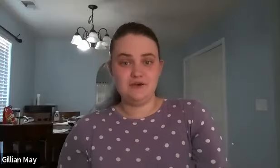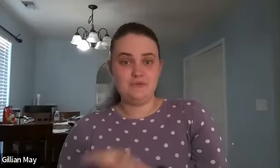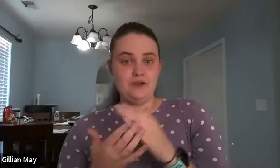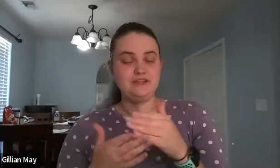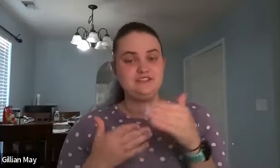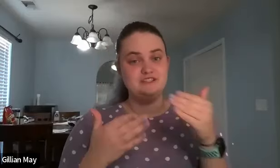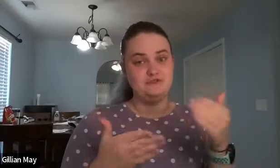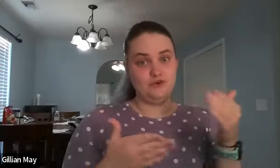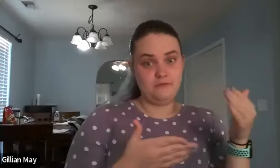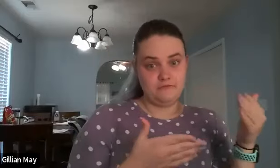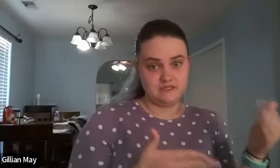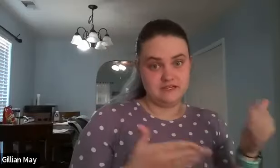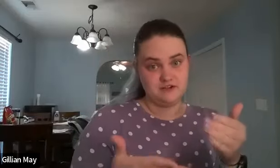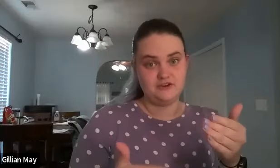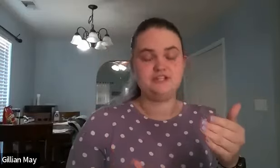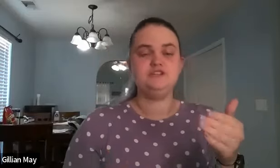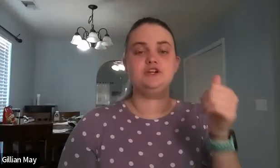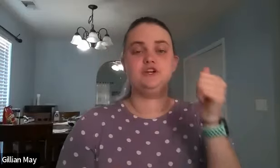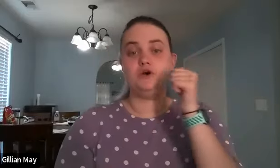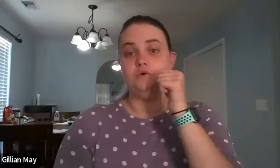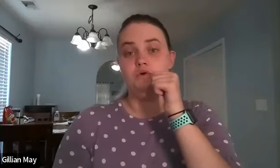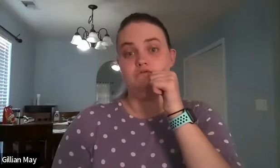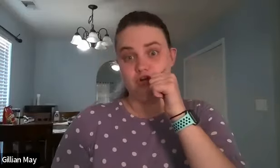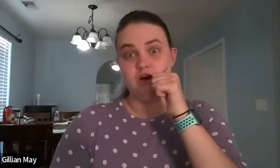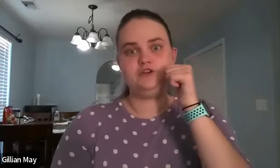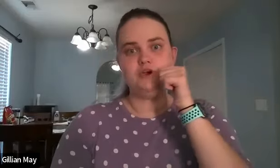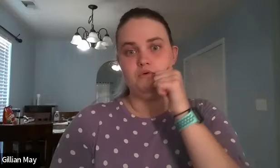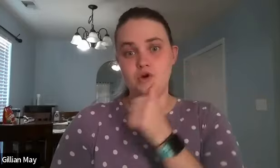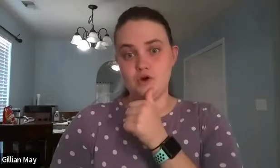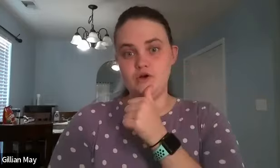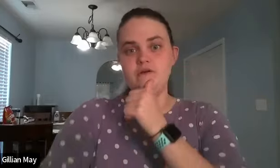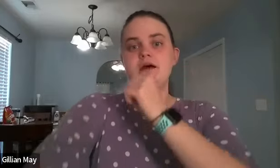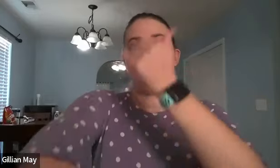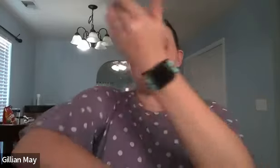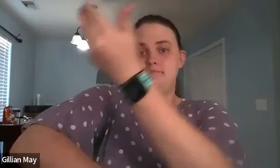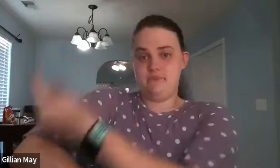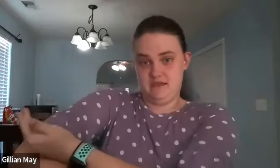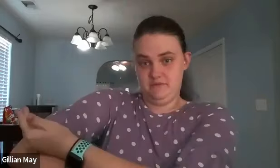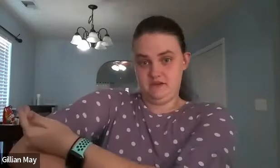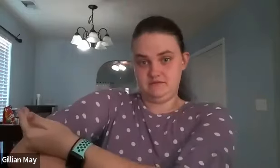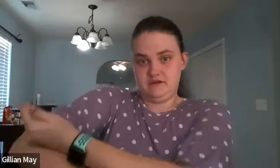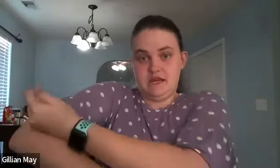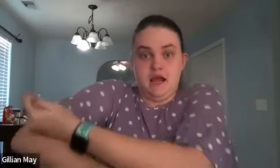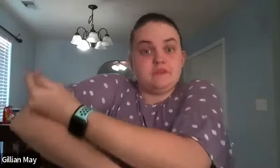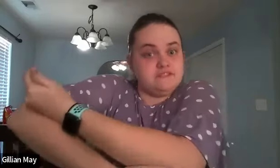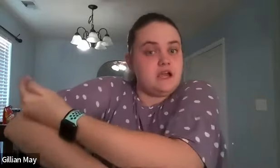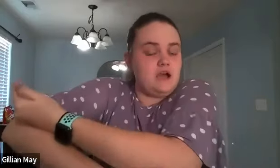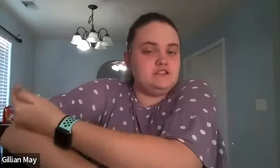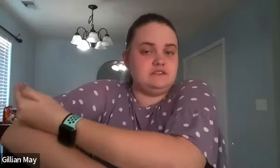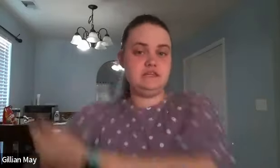So what to do for son and daughter is you're going to go, for daughter, you go girl, baby. And I'm lifting high so you can see it.